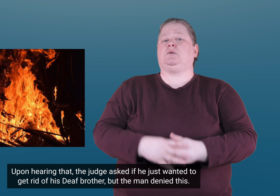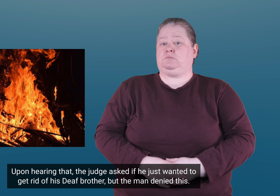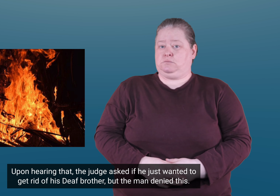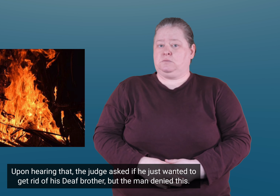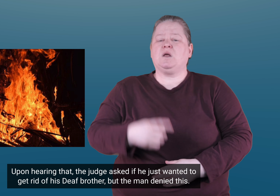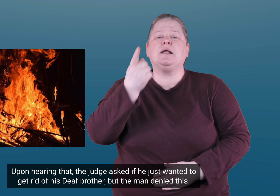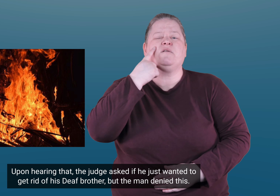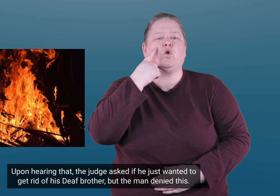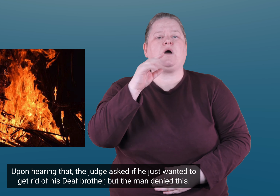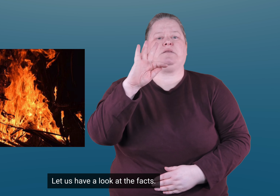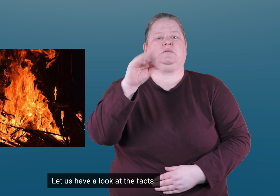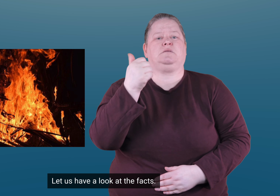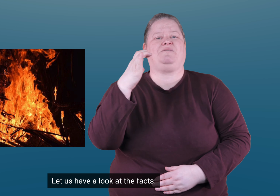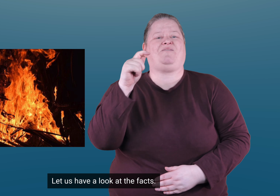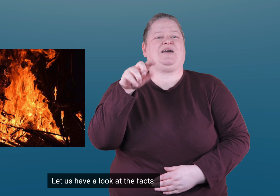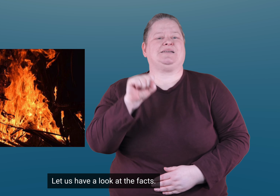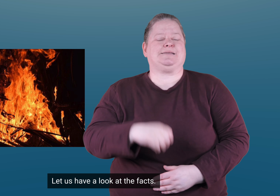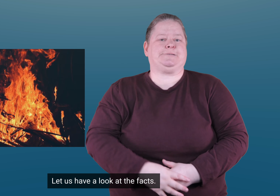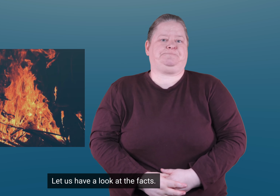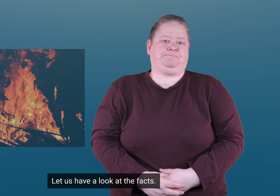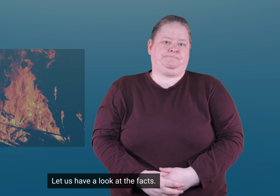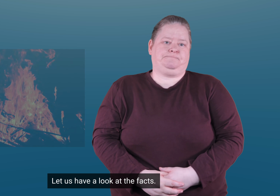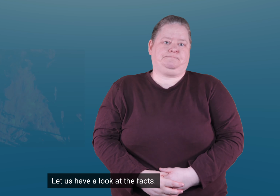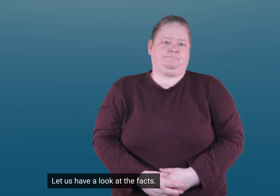this. Let us have a look at the facts.